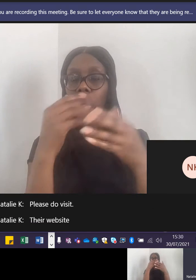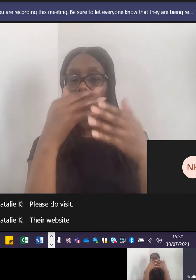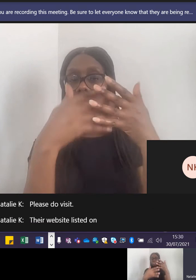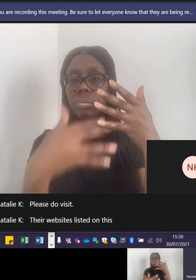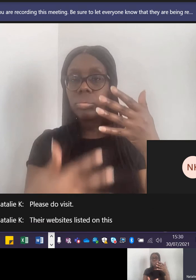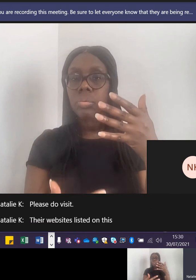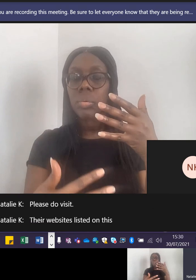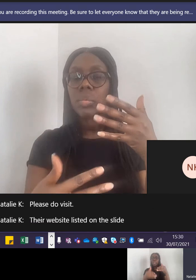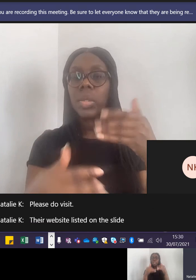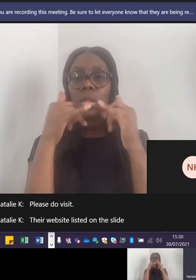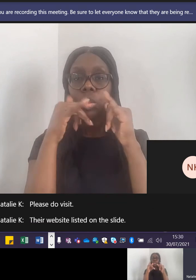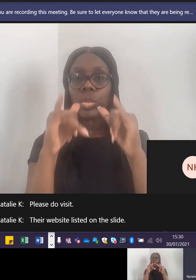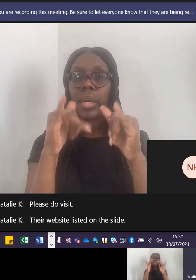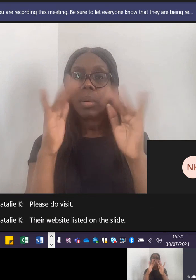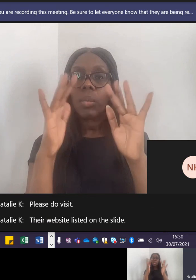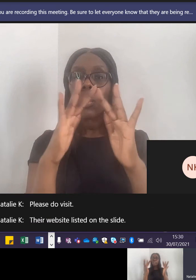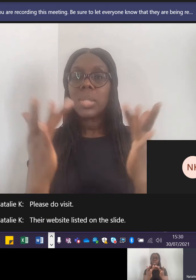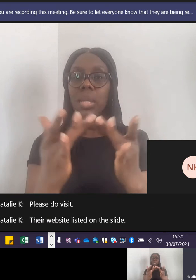on the slide.